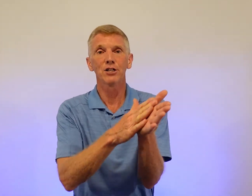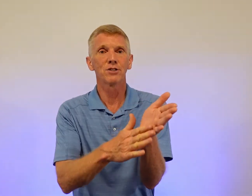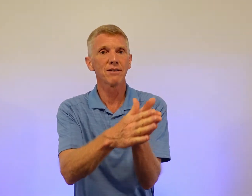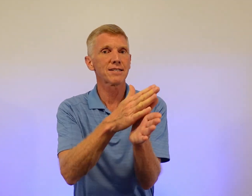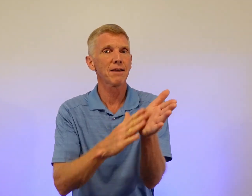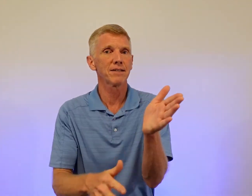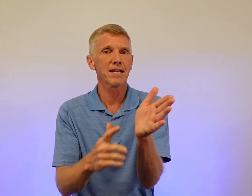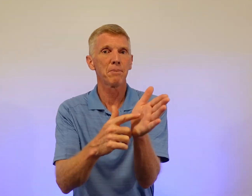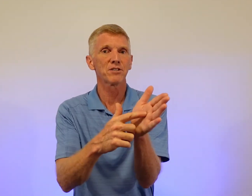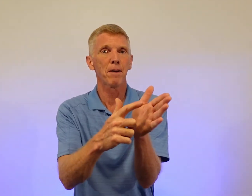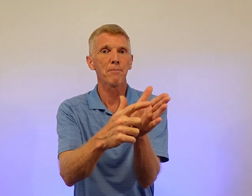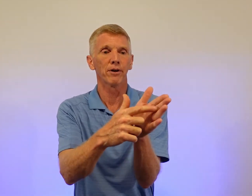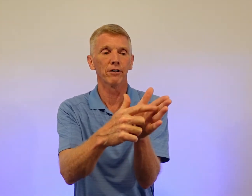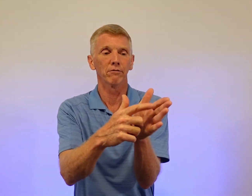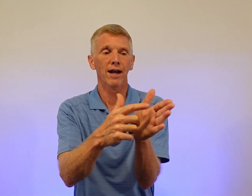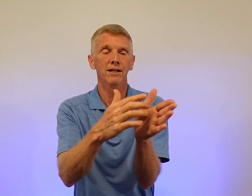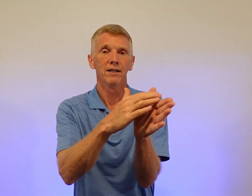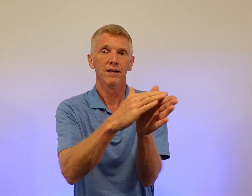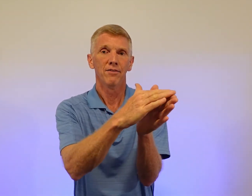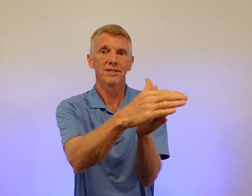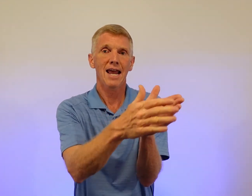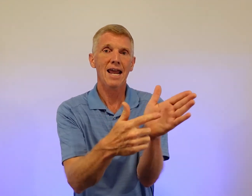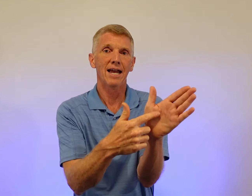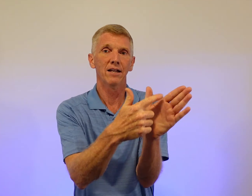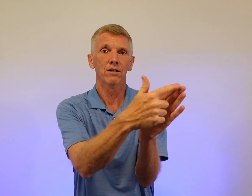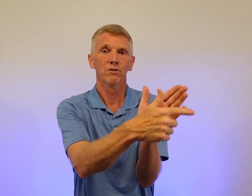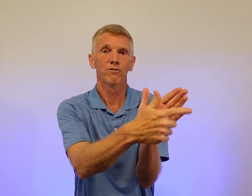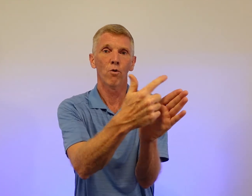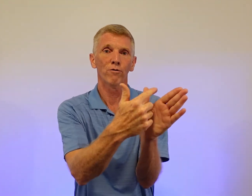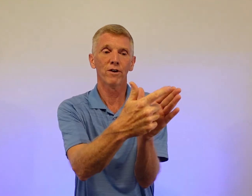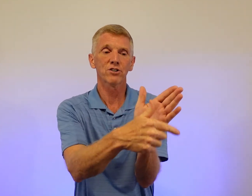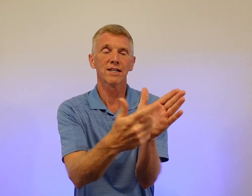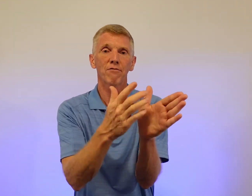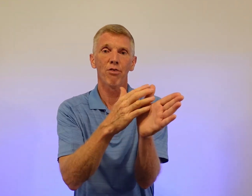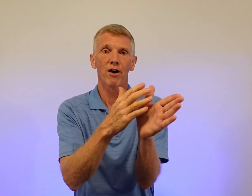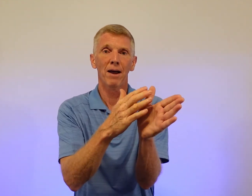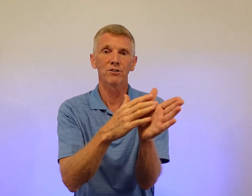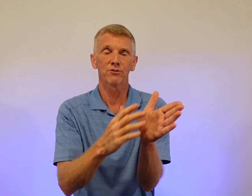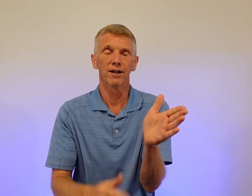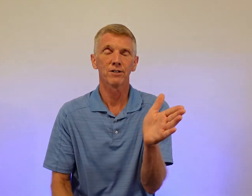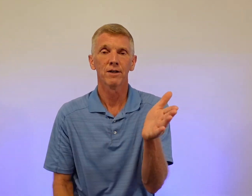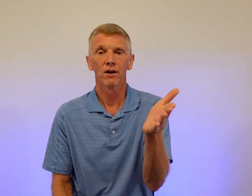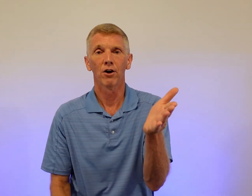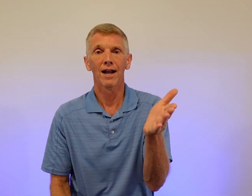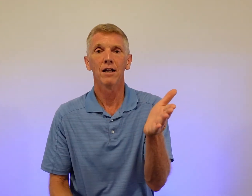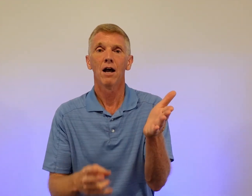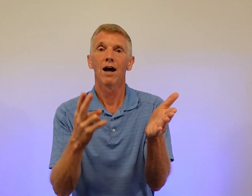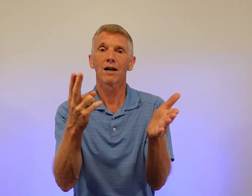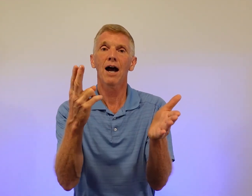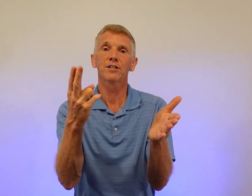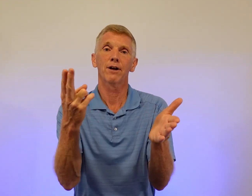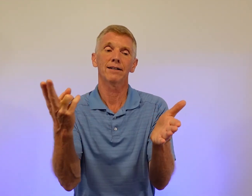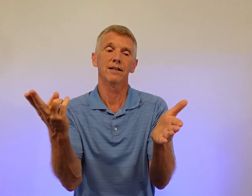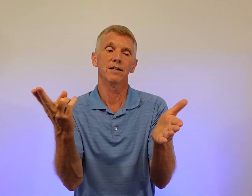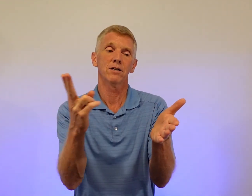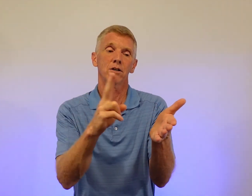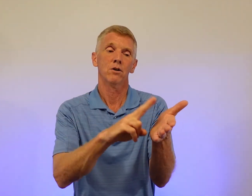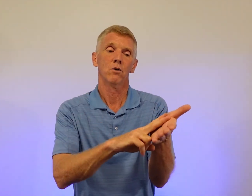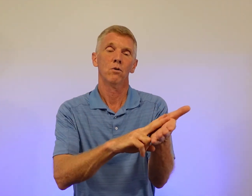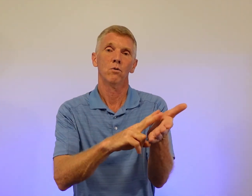the same piece of paper here, right? This hand, 4 fingers together, thumb outstretched, right? A contract is